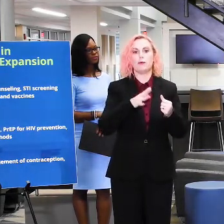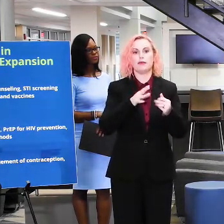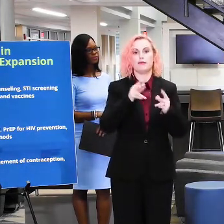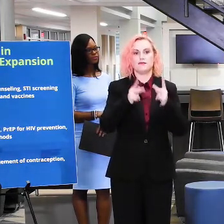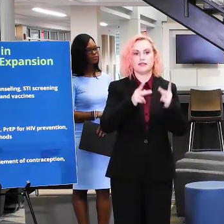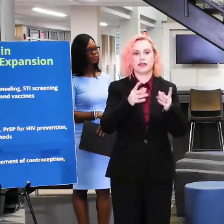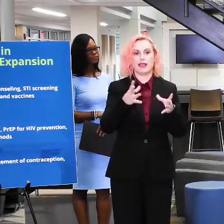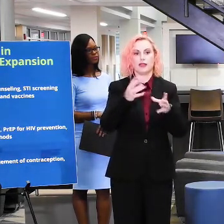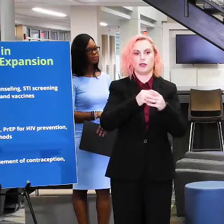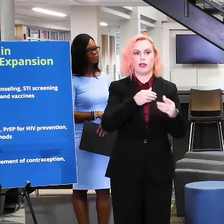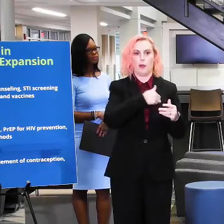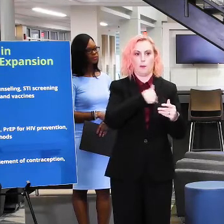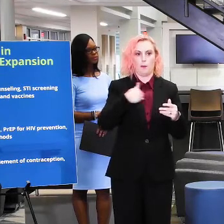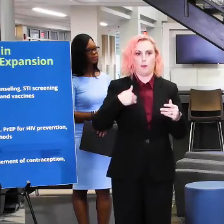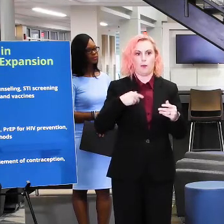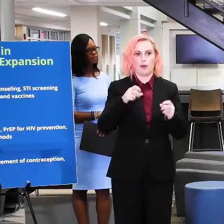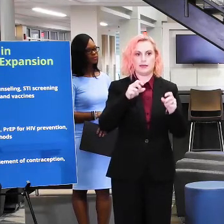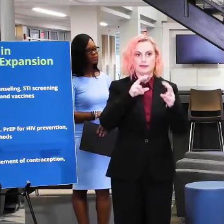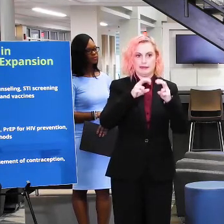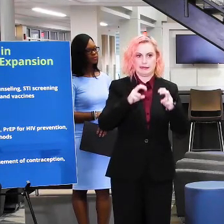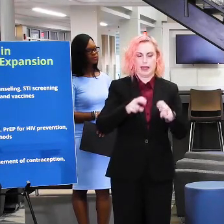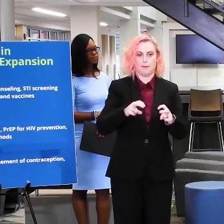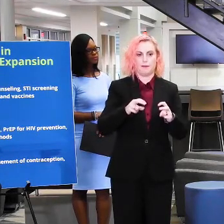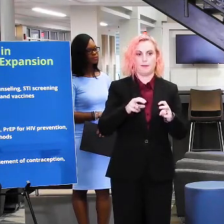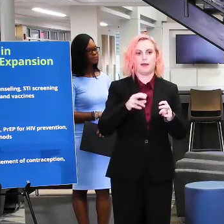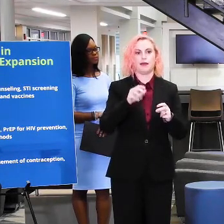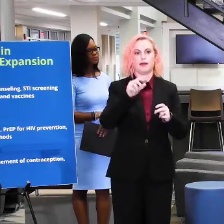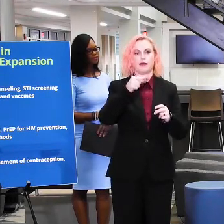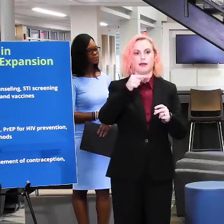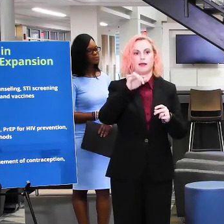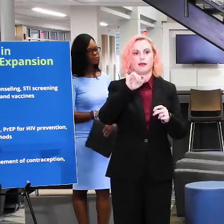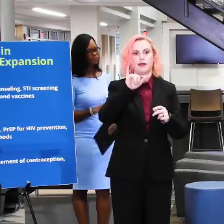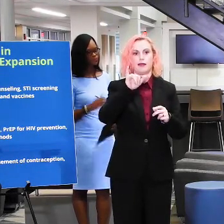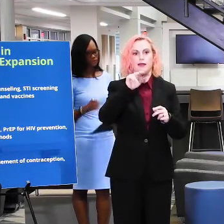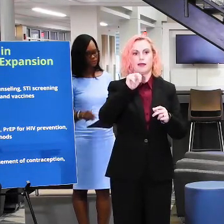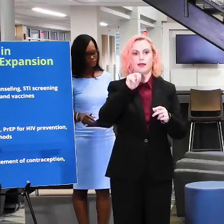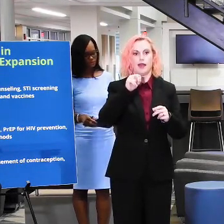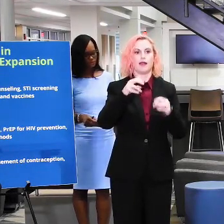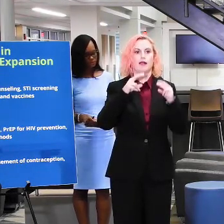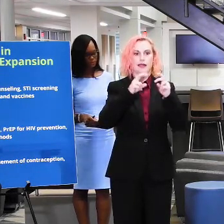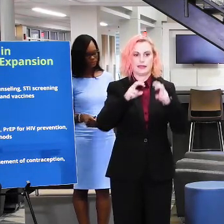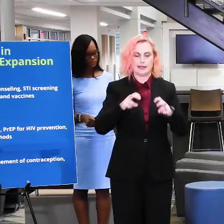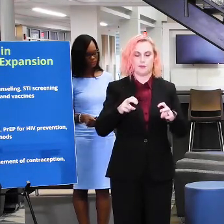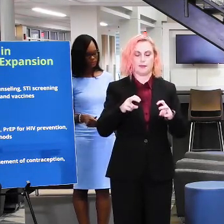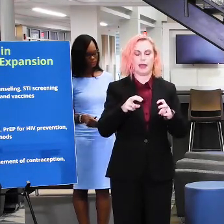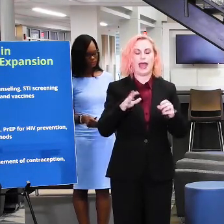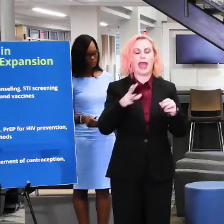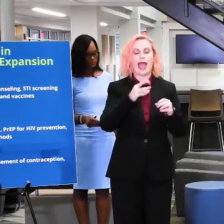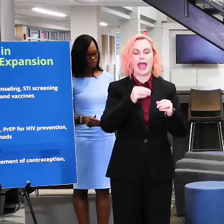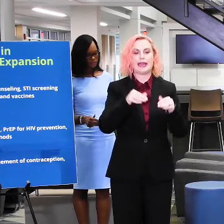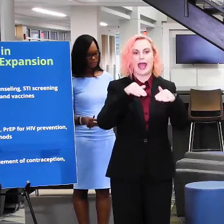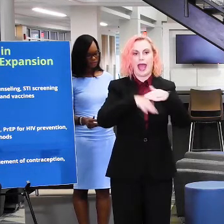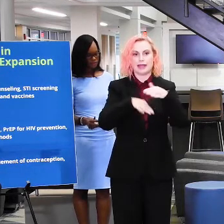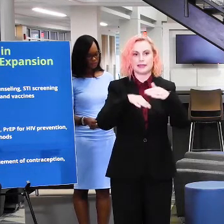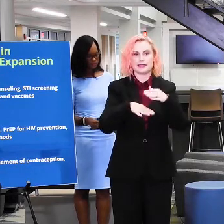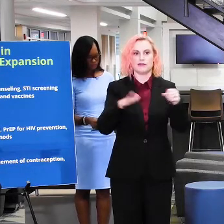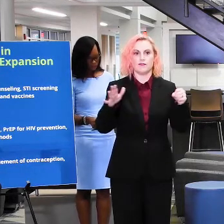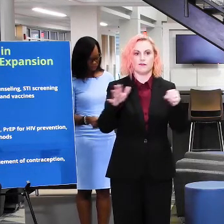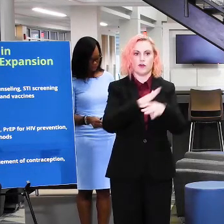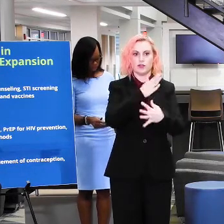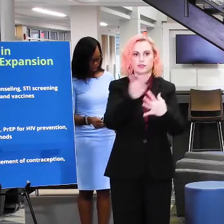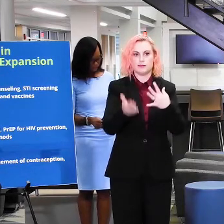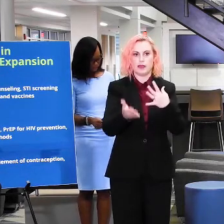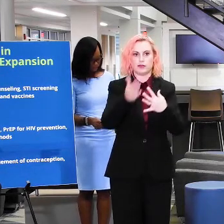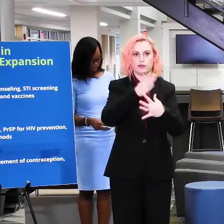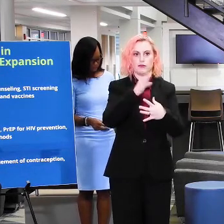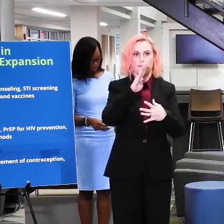and breast exam, and access to the full spectrum of contraception, including long-acting